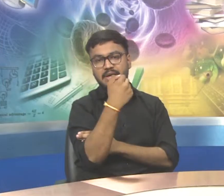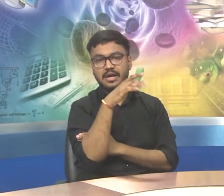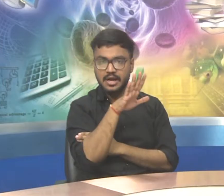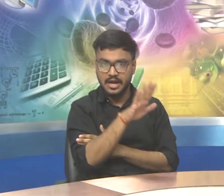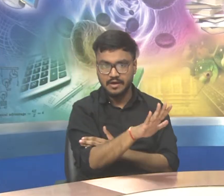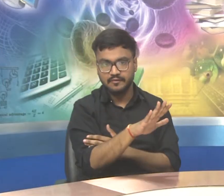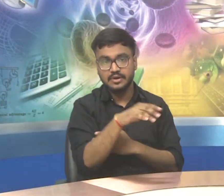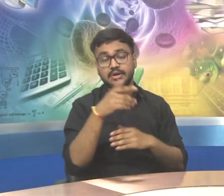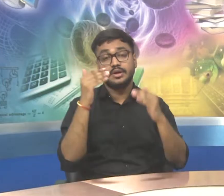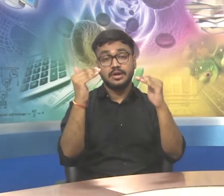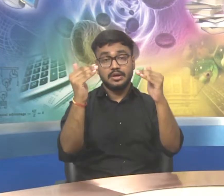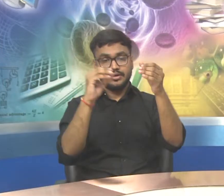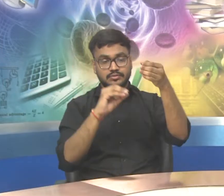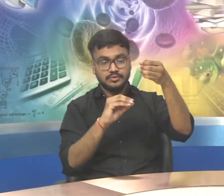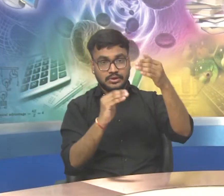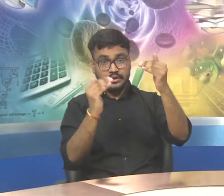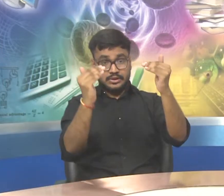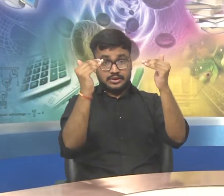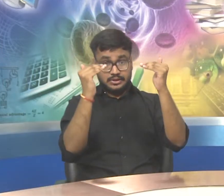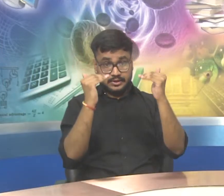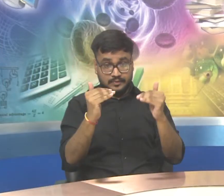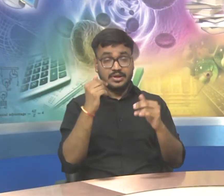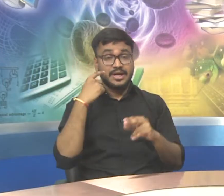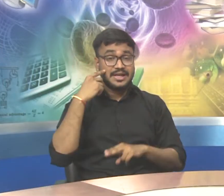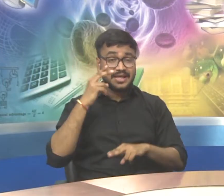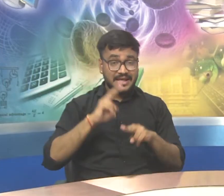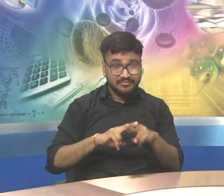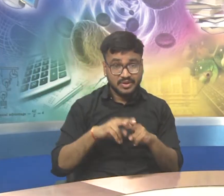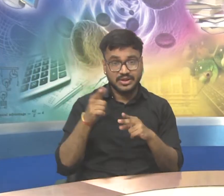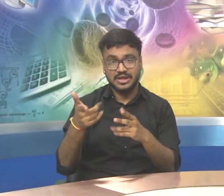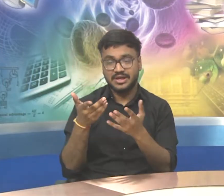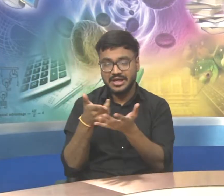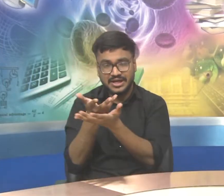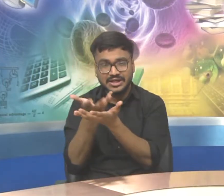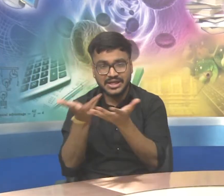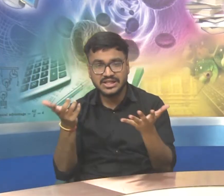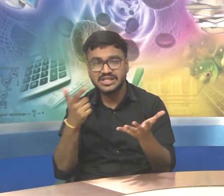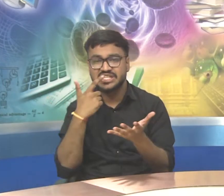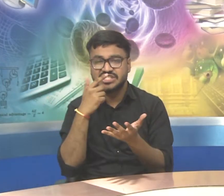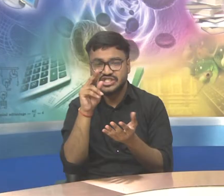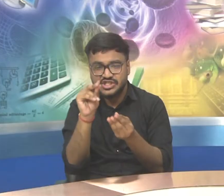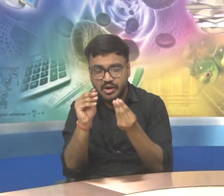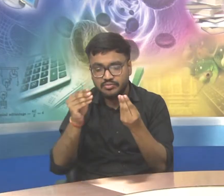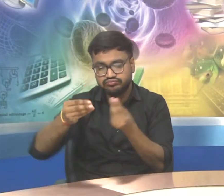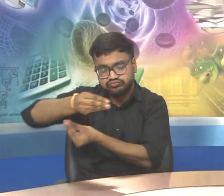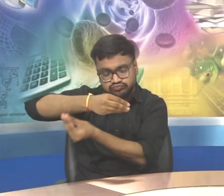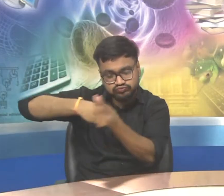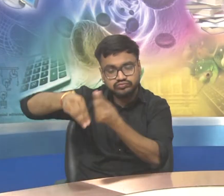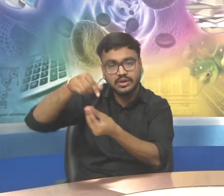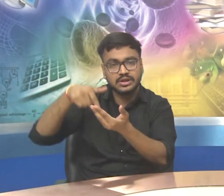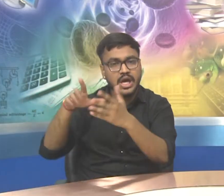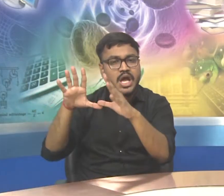If more solute is mixed in small amount of solvent,